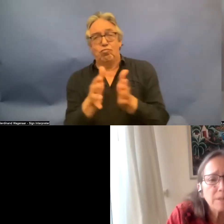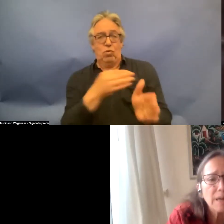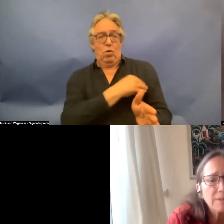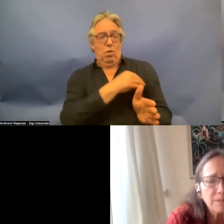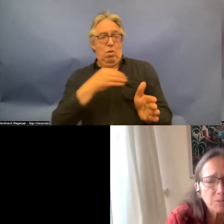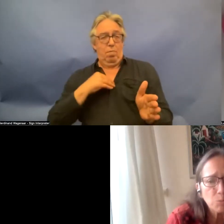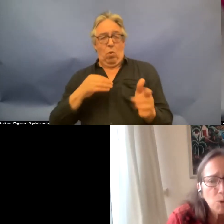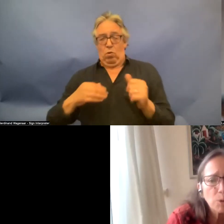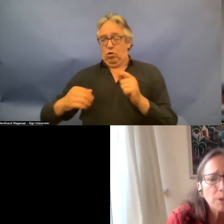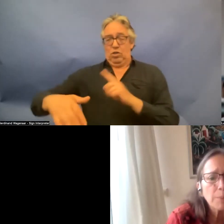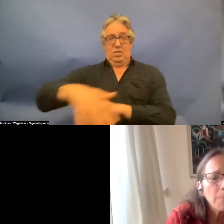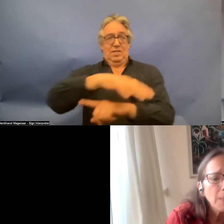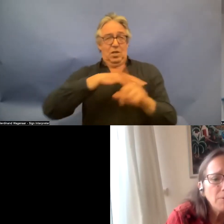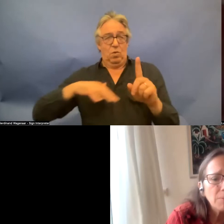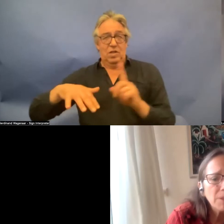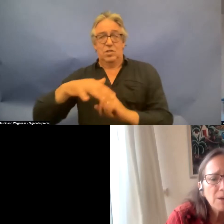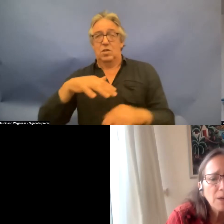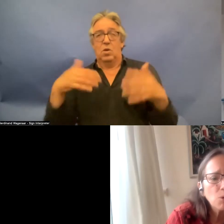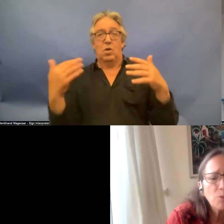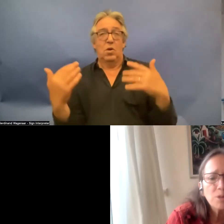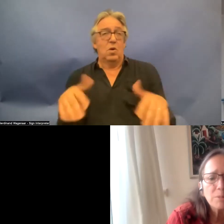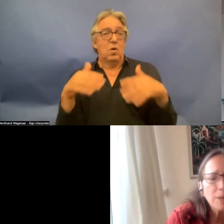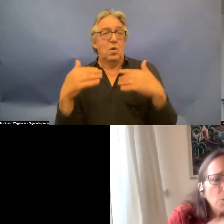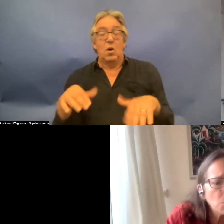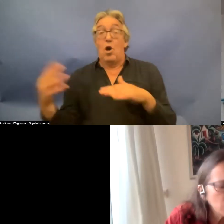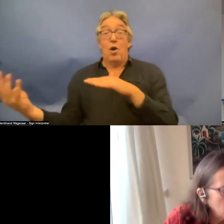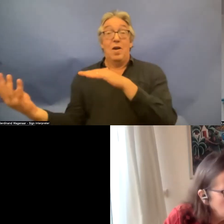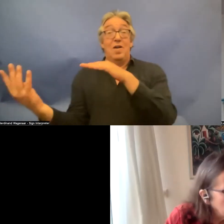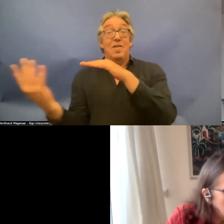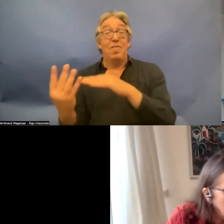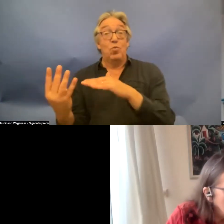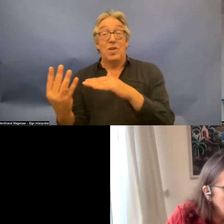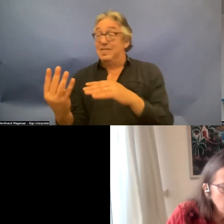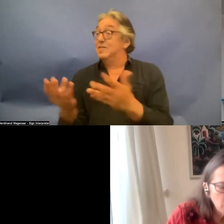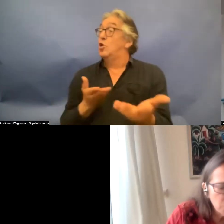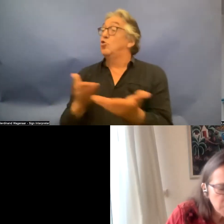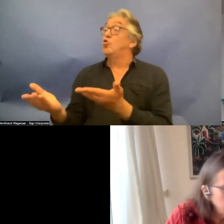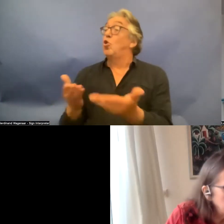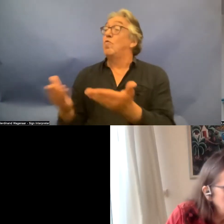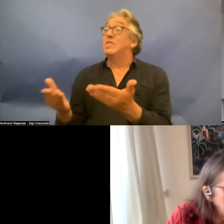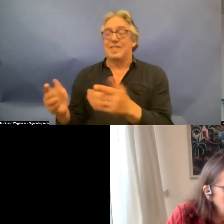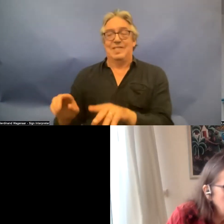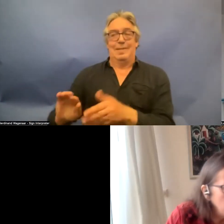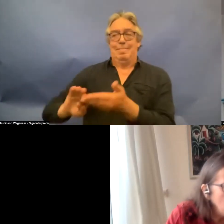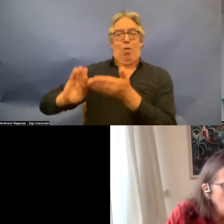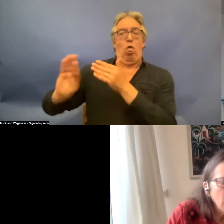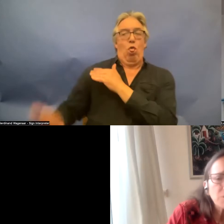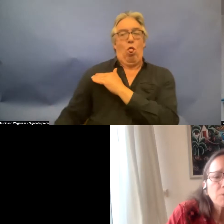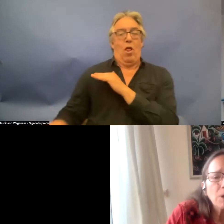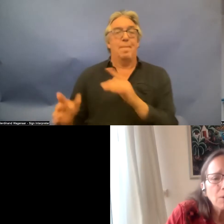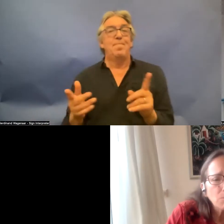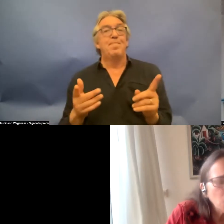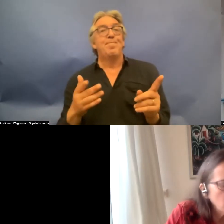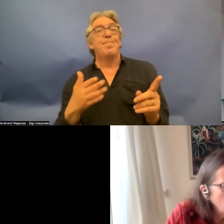integration and to access work. From there, I go over to my own contribution to this meeting, where I